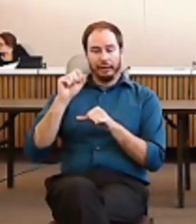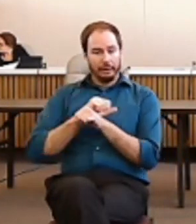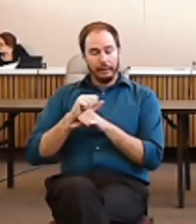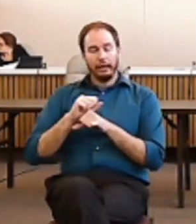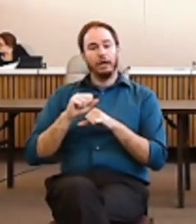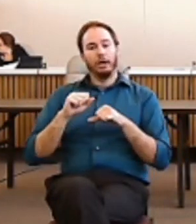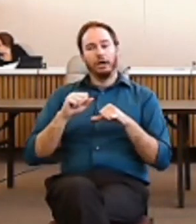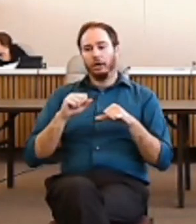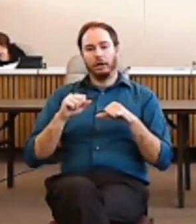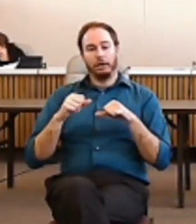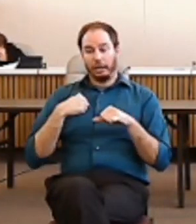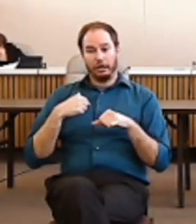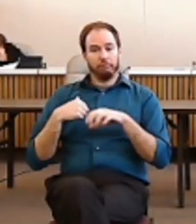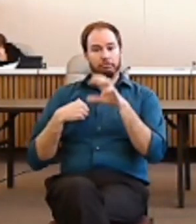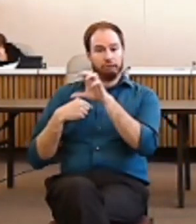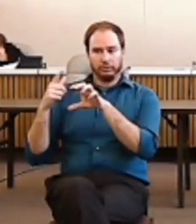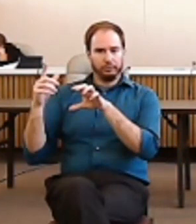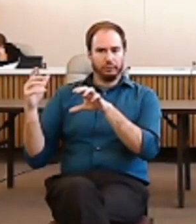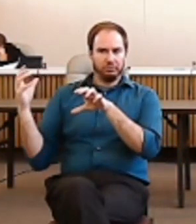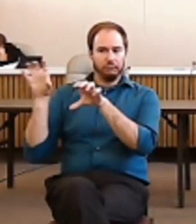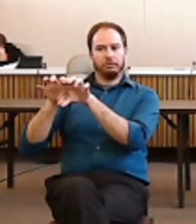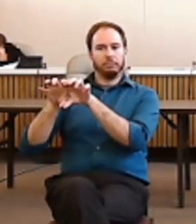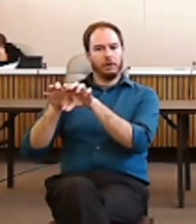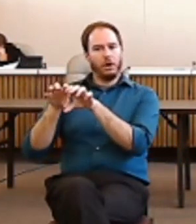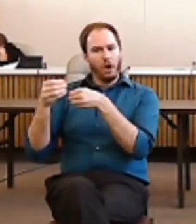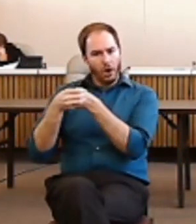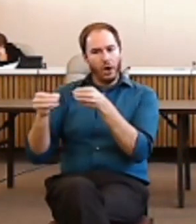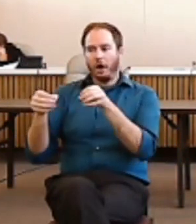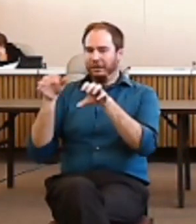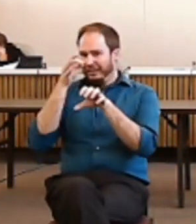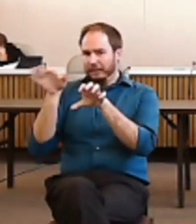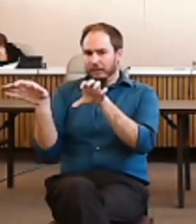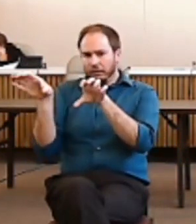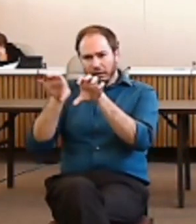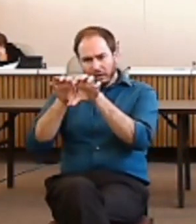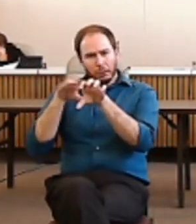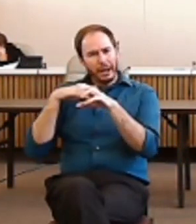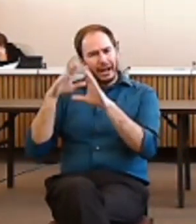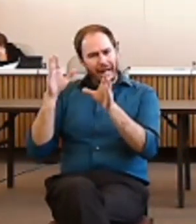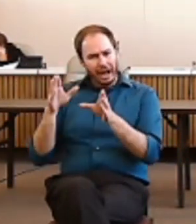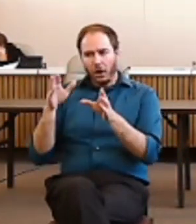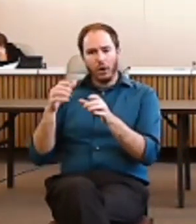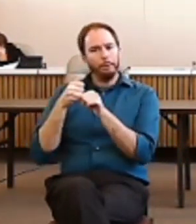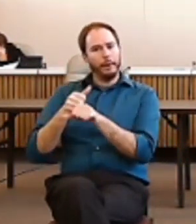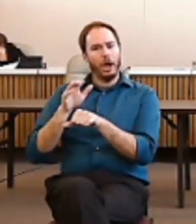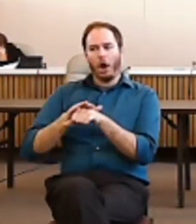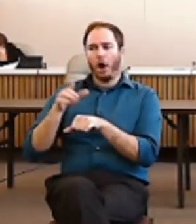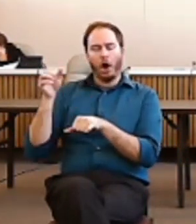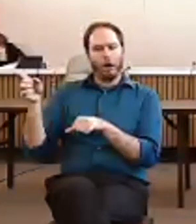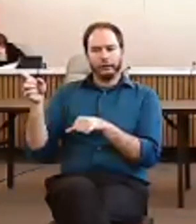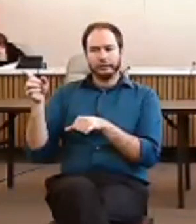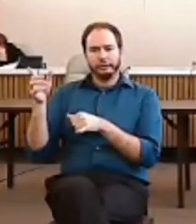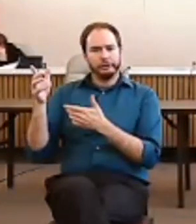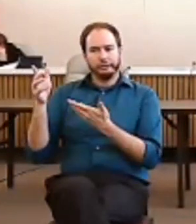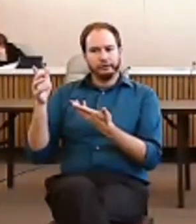the office building as close as he possibly could to my house based off of setbacks. And